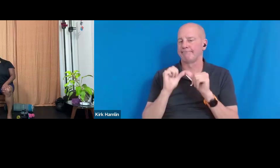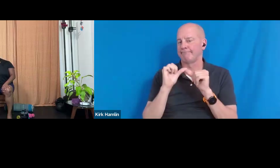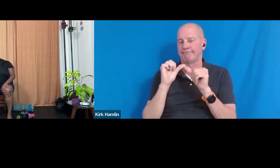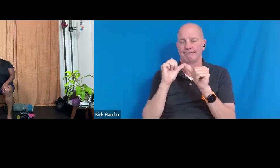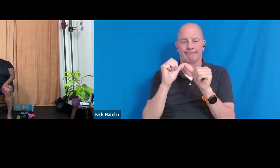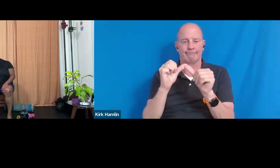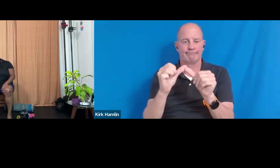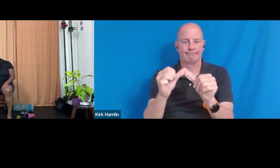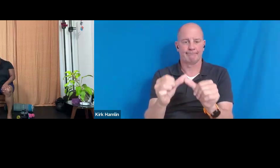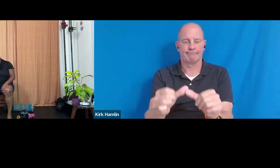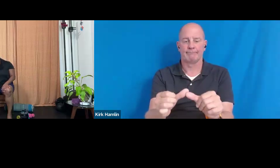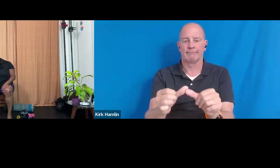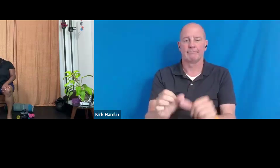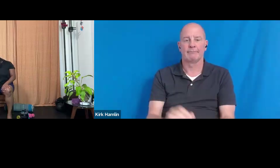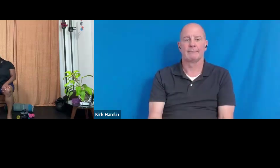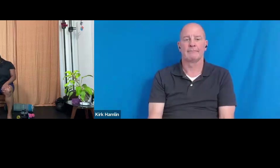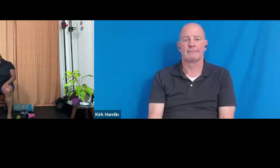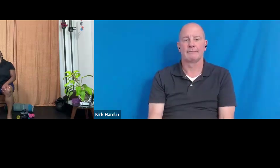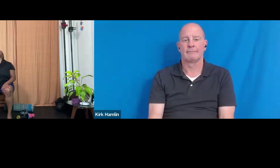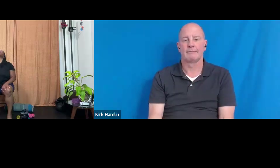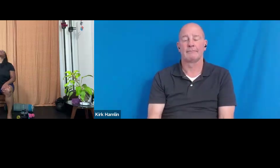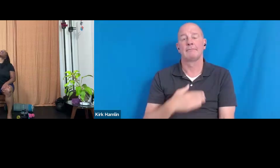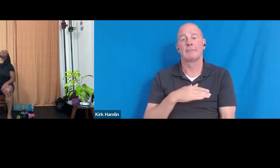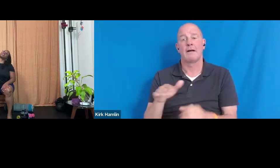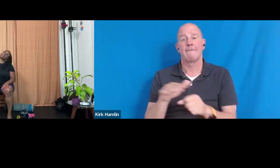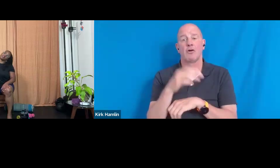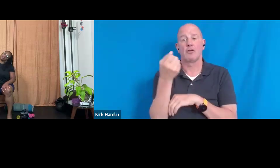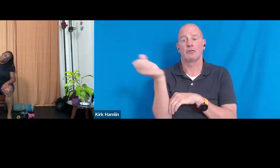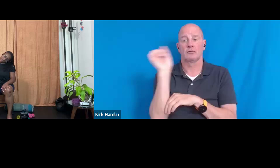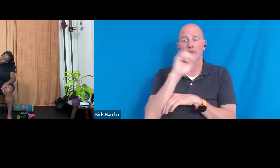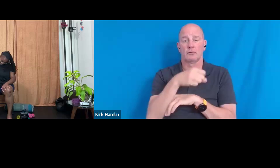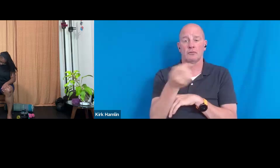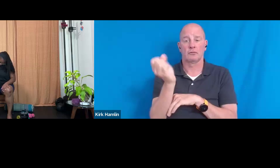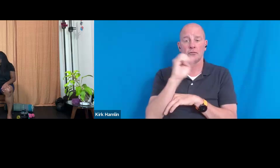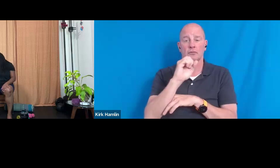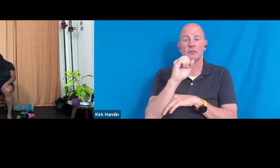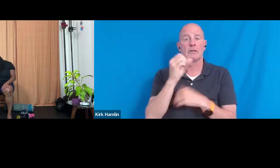or any of those isolated motions. But if you're doing full circles, switch directions.